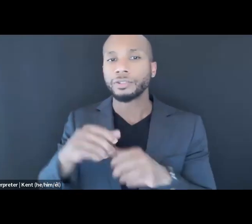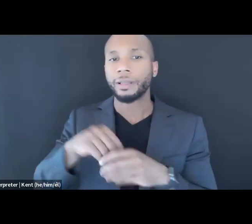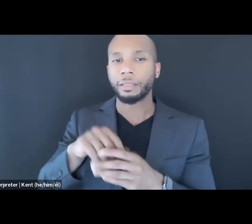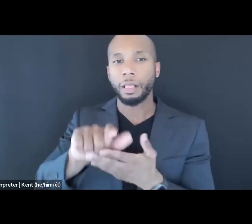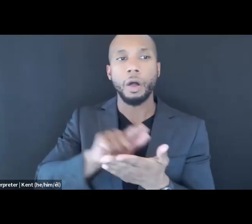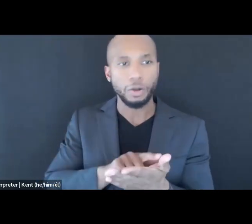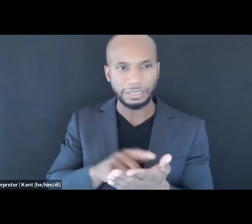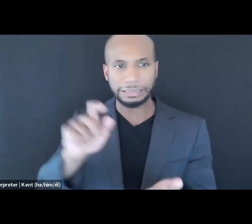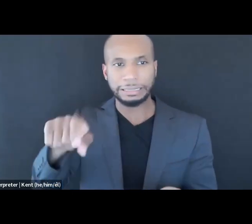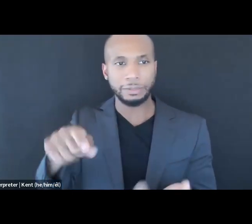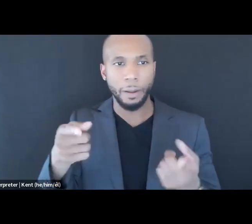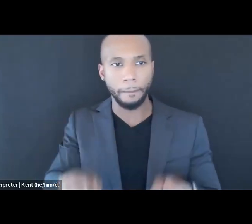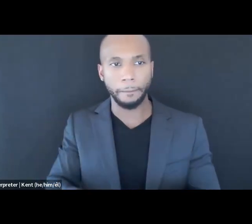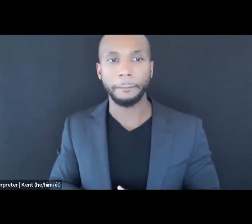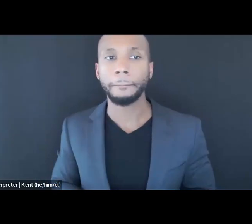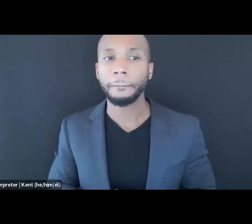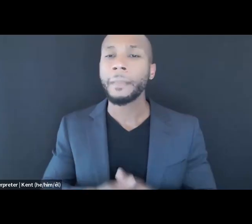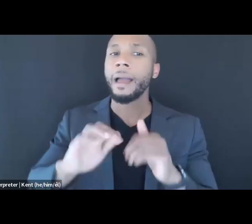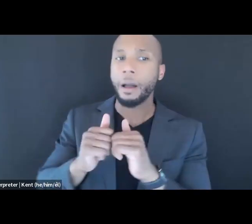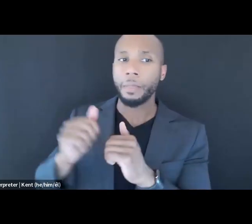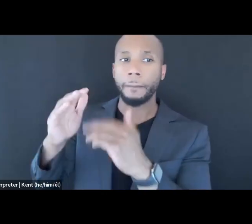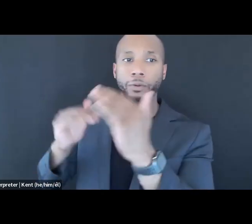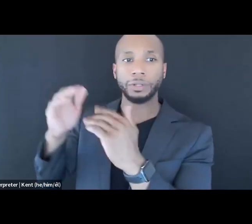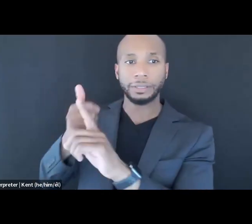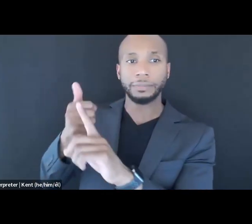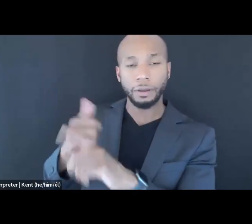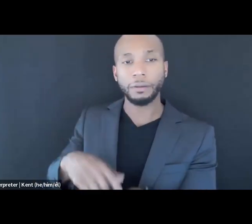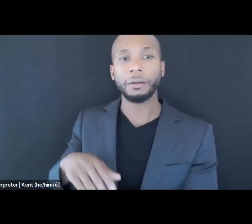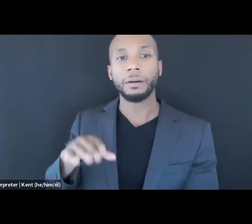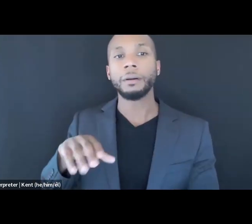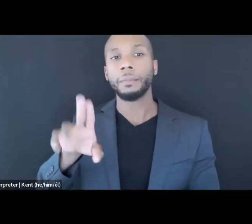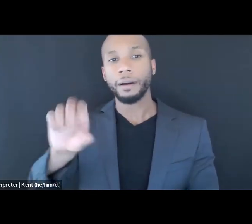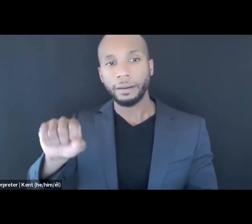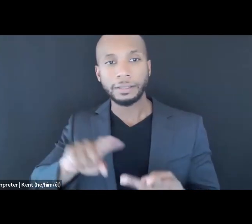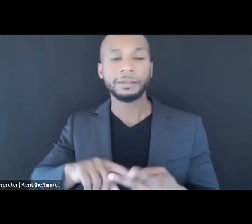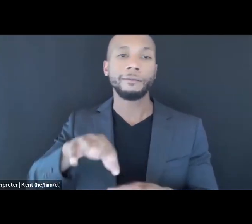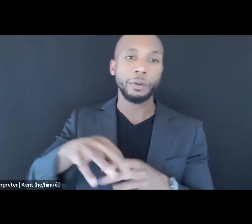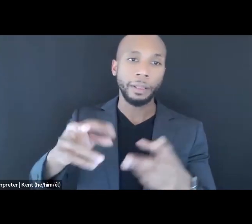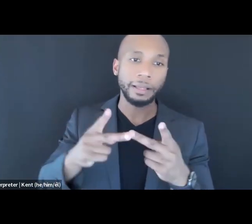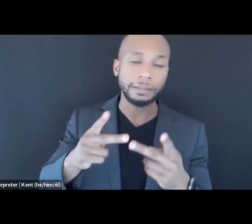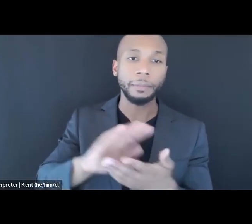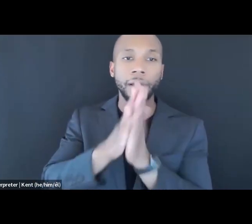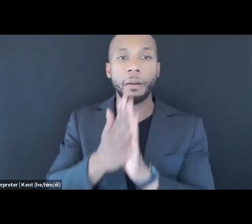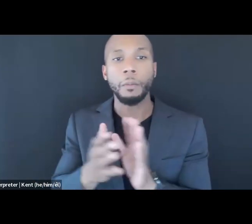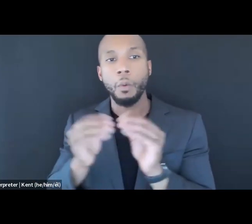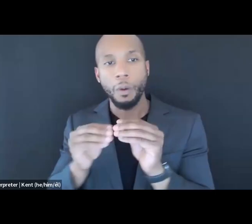in laws were needed? How could buildings, buses, and voting places be made